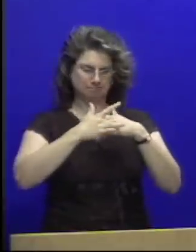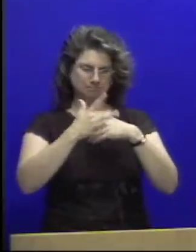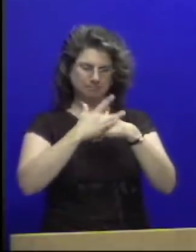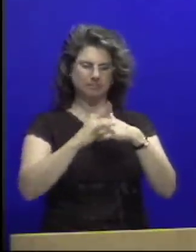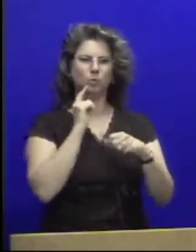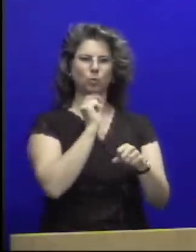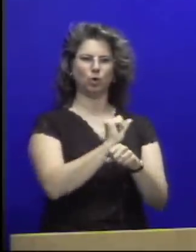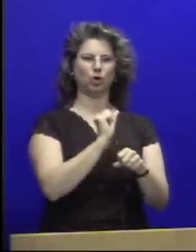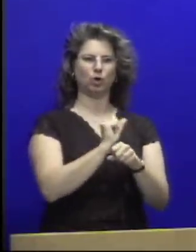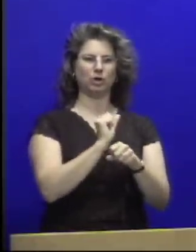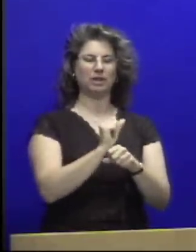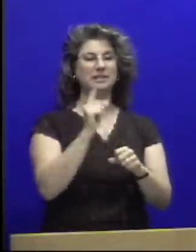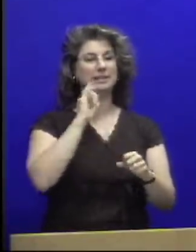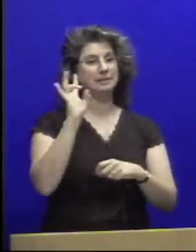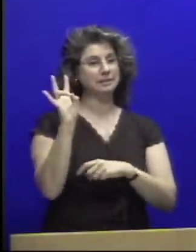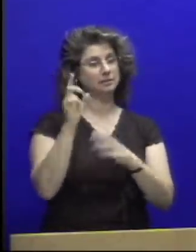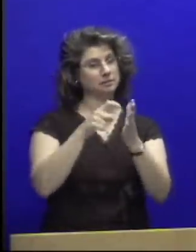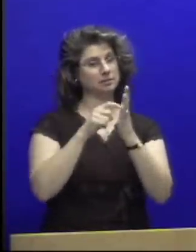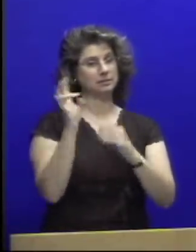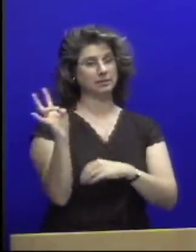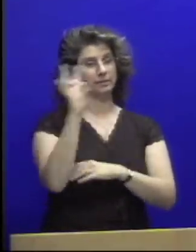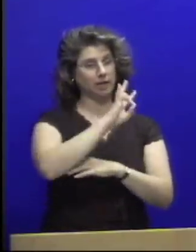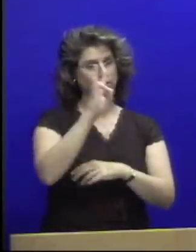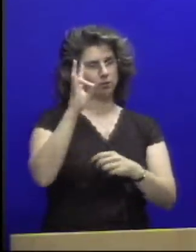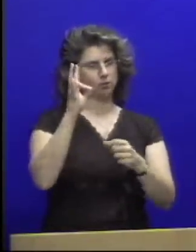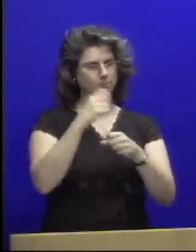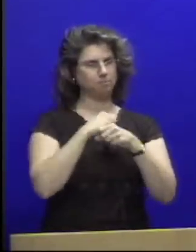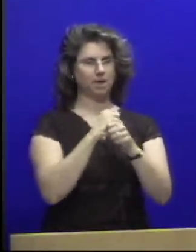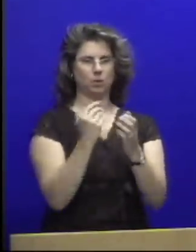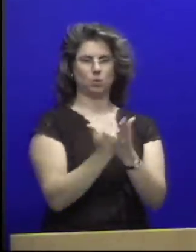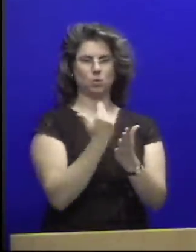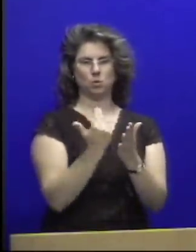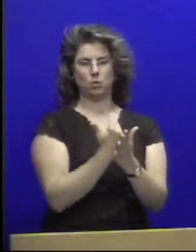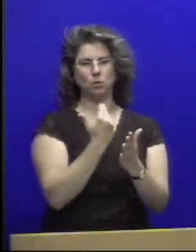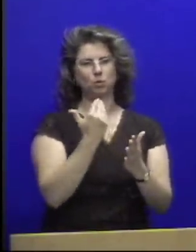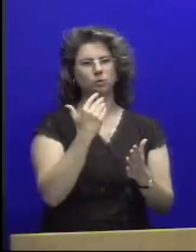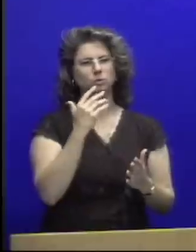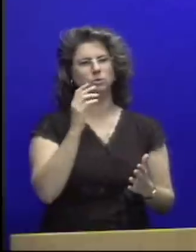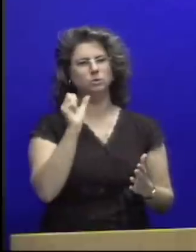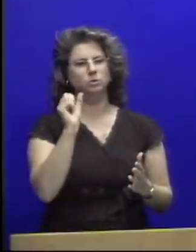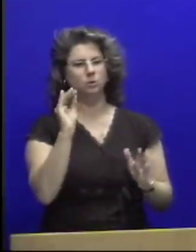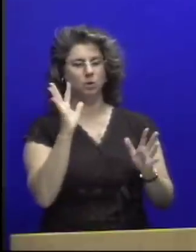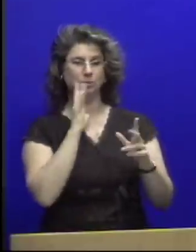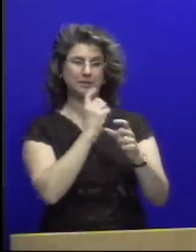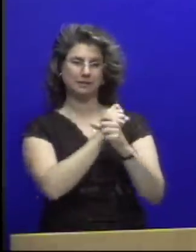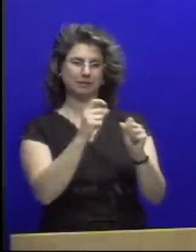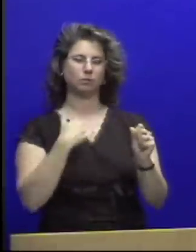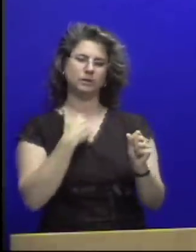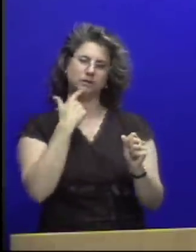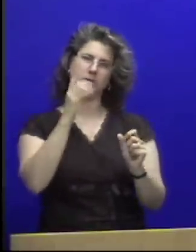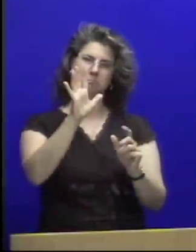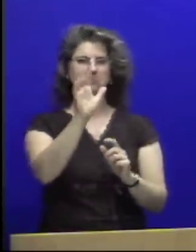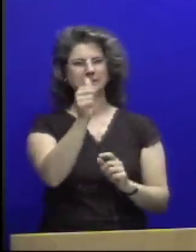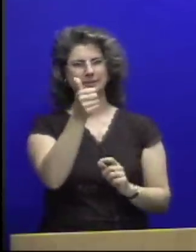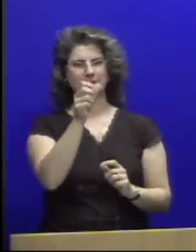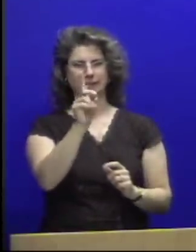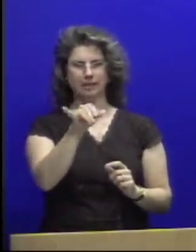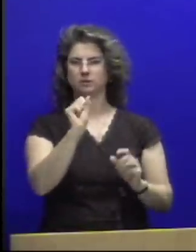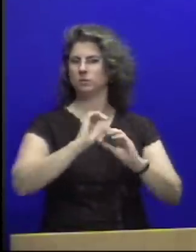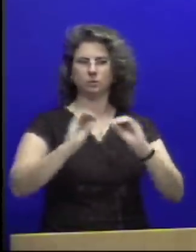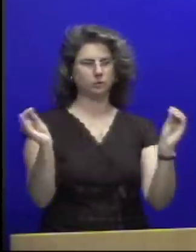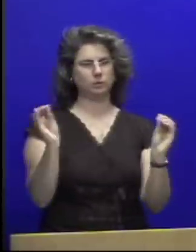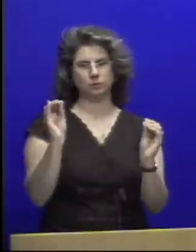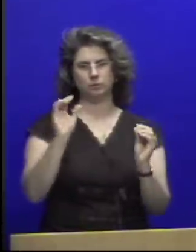new platelets. So you need, to be safe, we say 10 days of no aspirin.